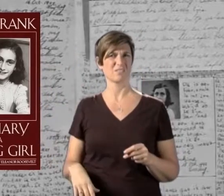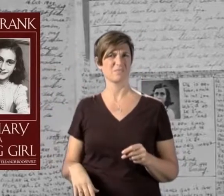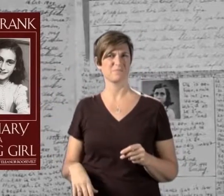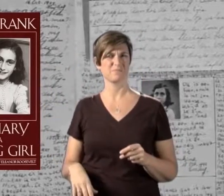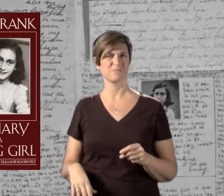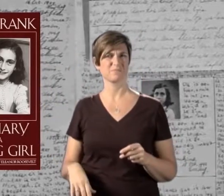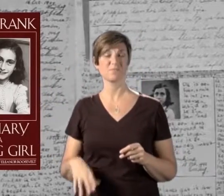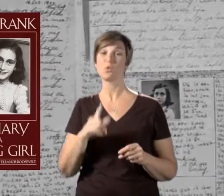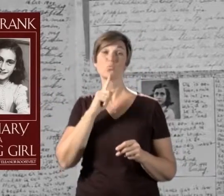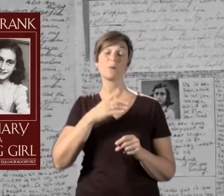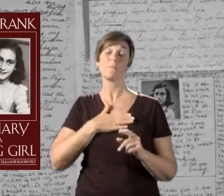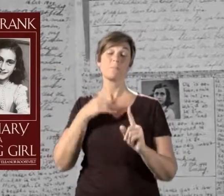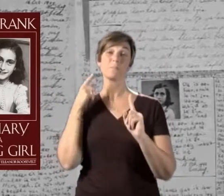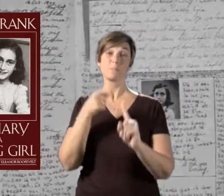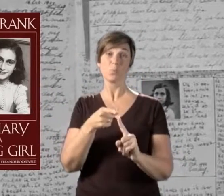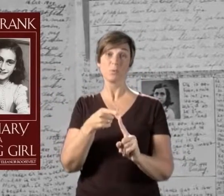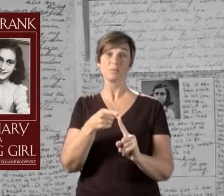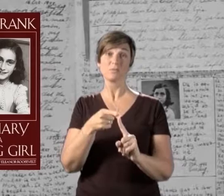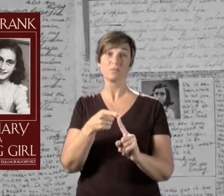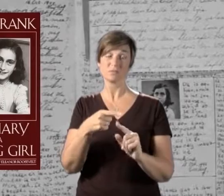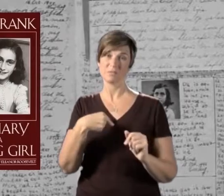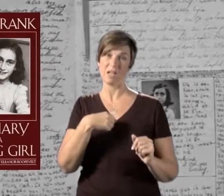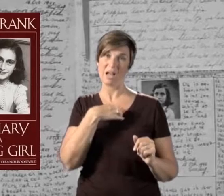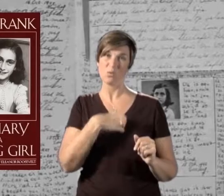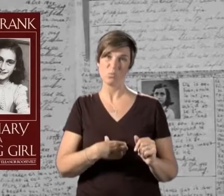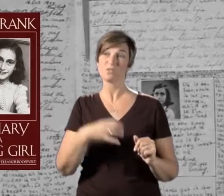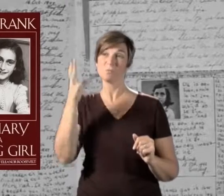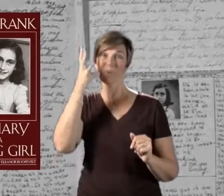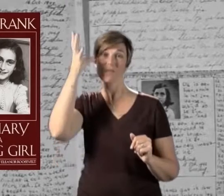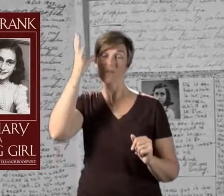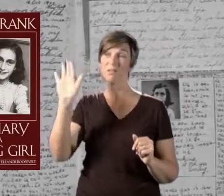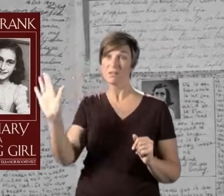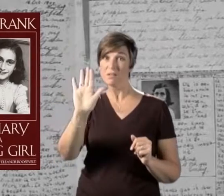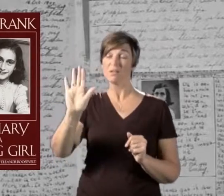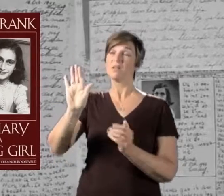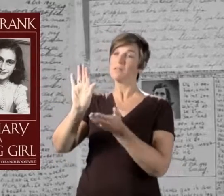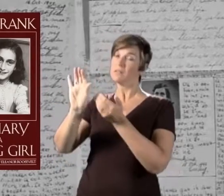In short, I'd really like to be rid of them for a while.